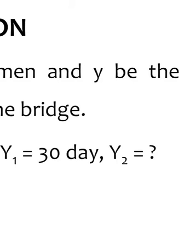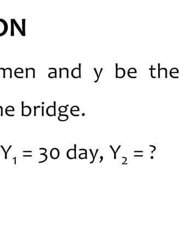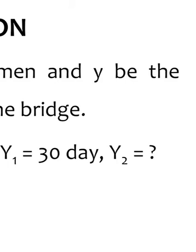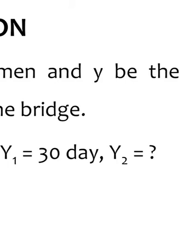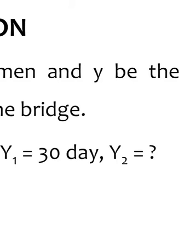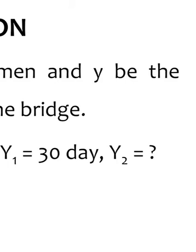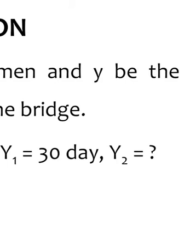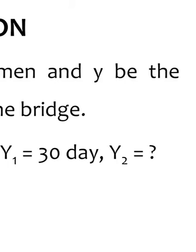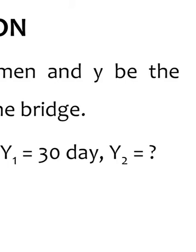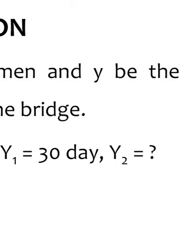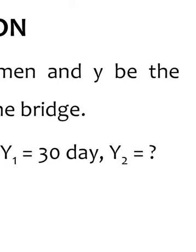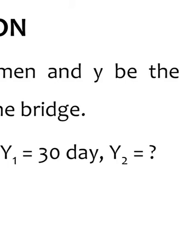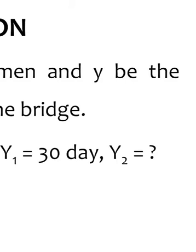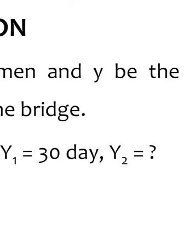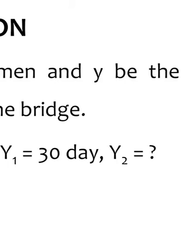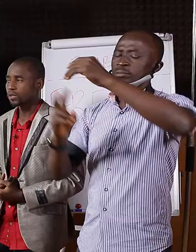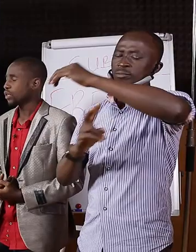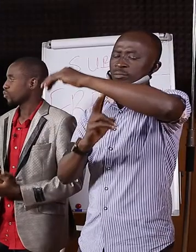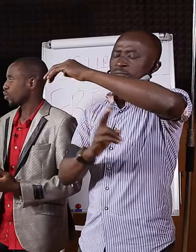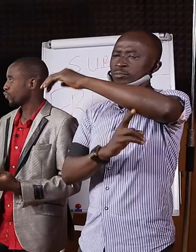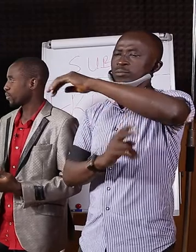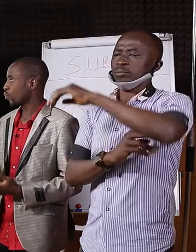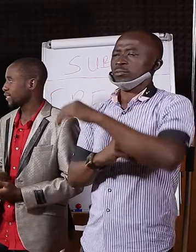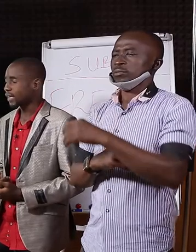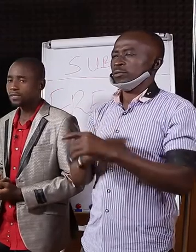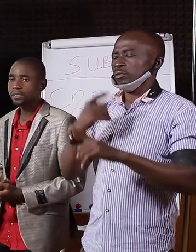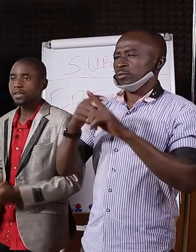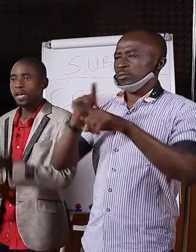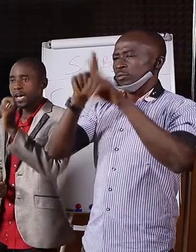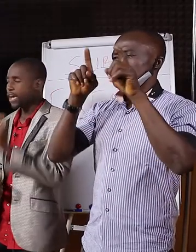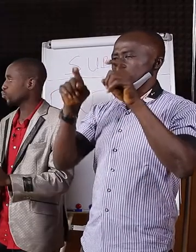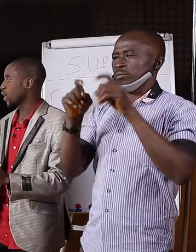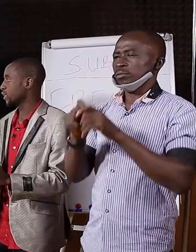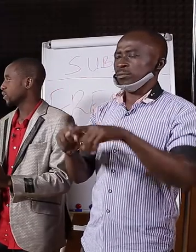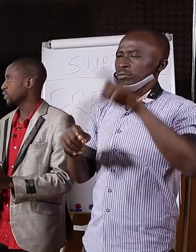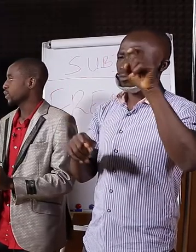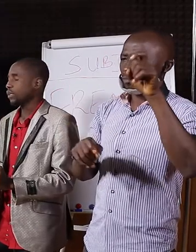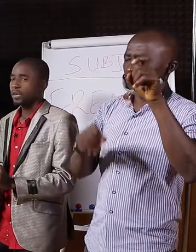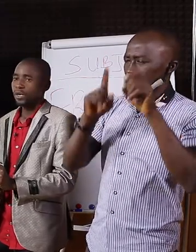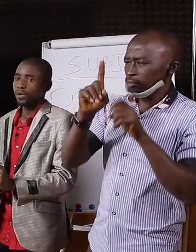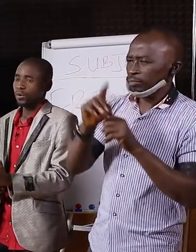of days to build the bridge. So from the question, x1